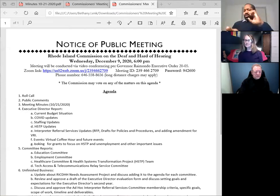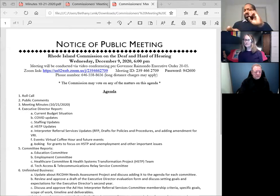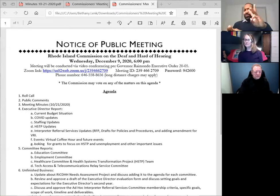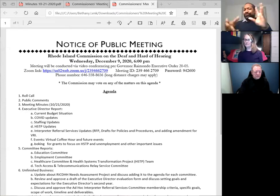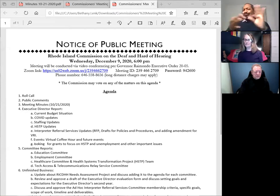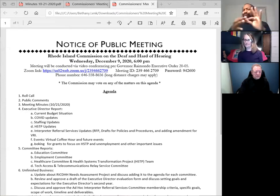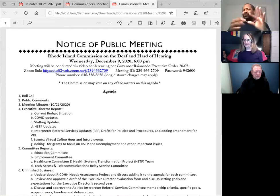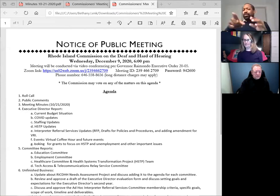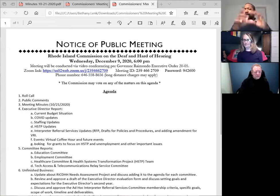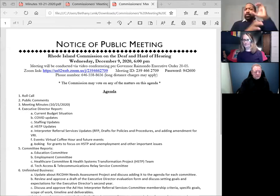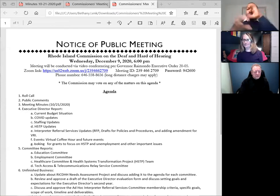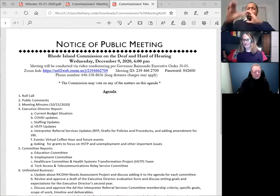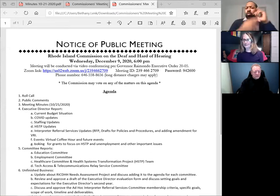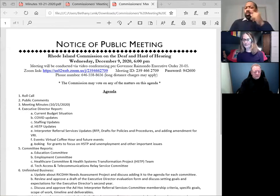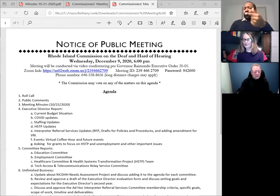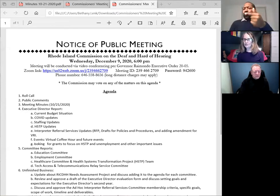lastly,